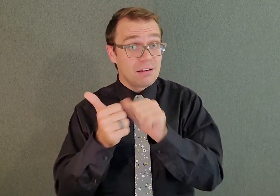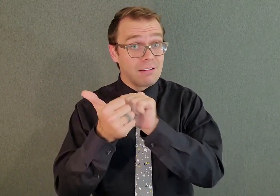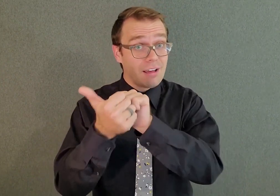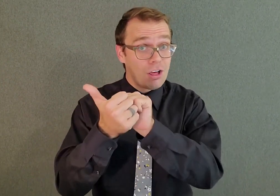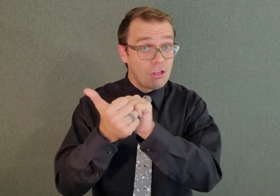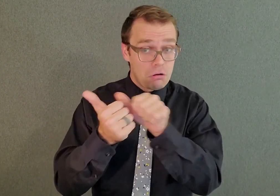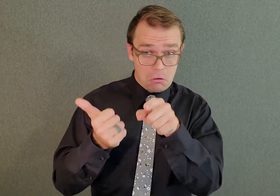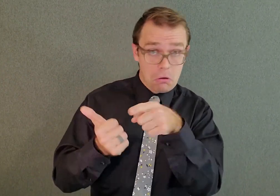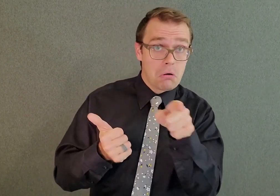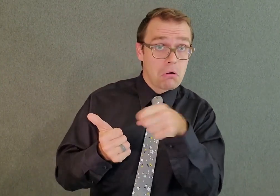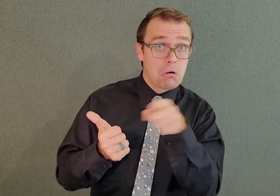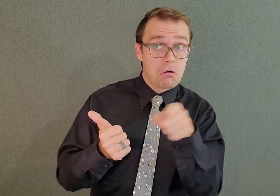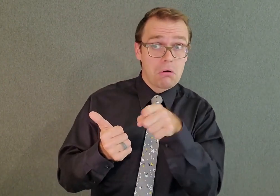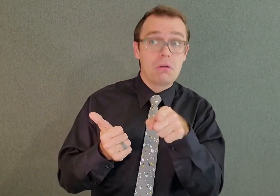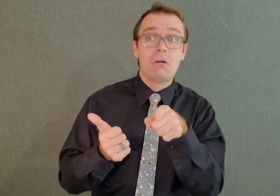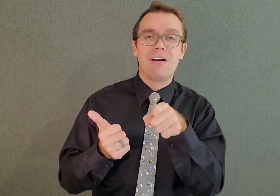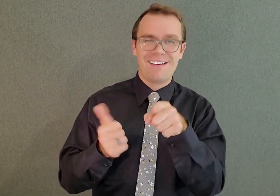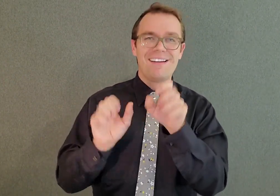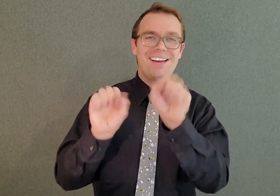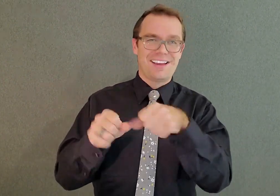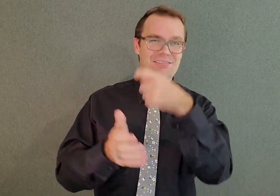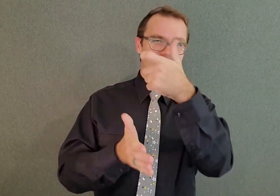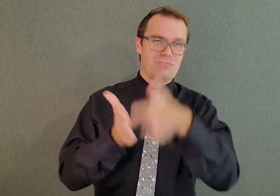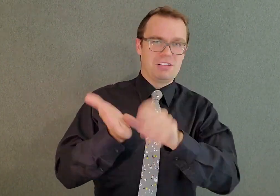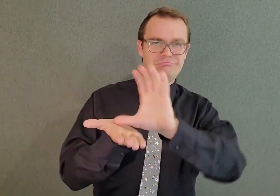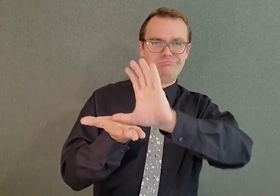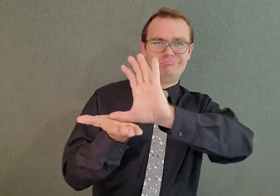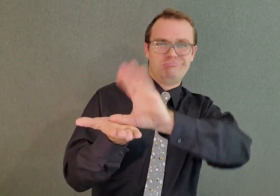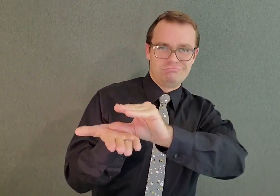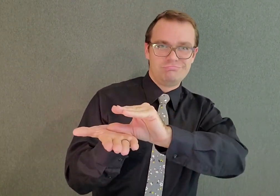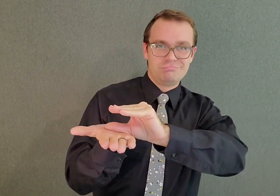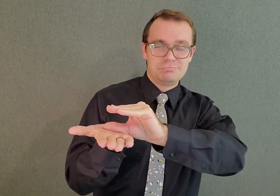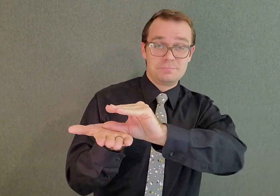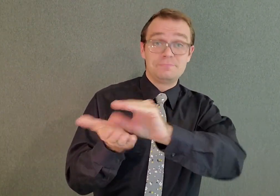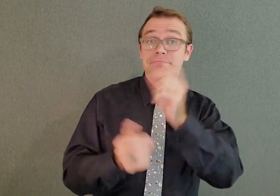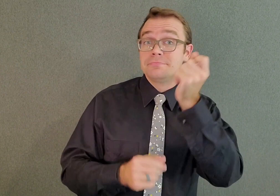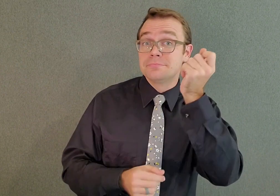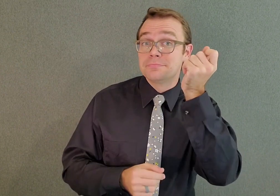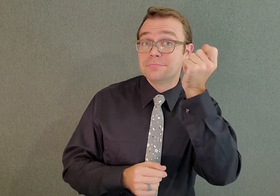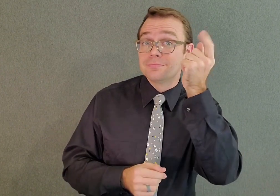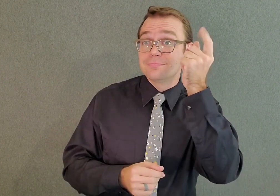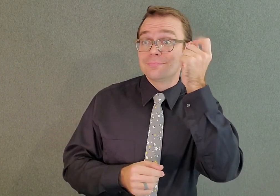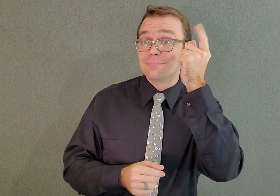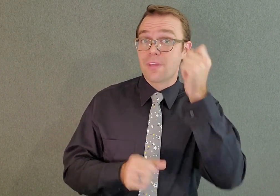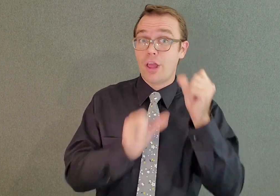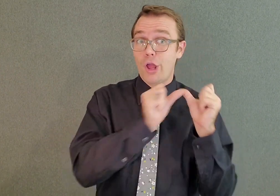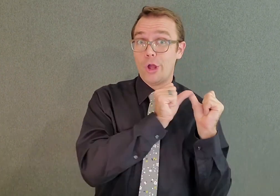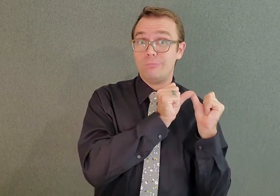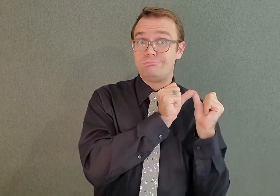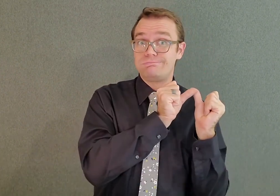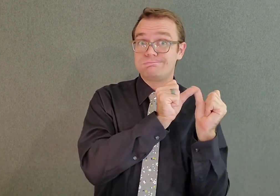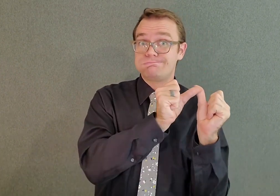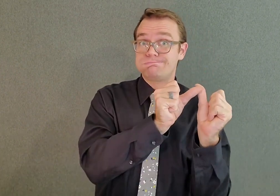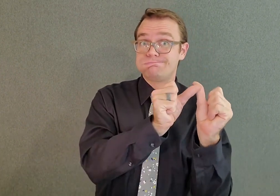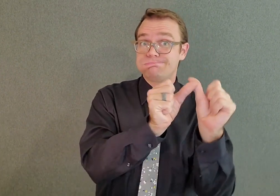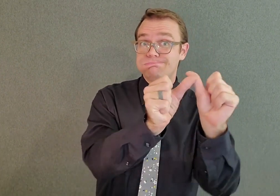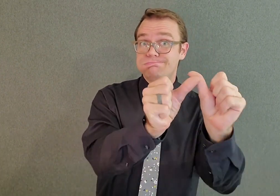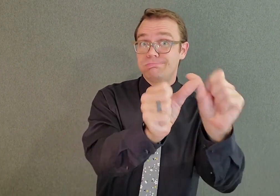care as well, we will be happy to discount their care from the original fee. Please keep in mind that this is not a